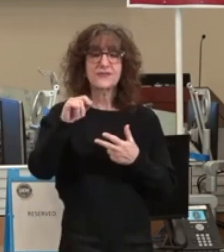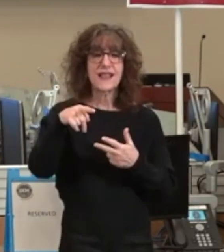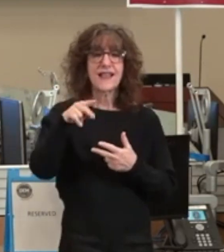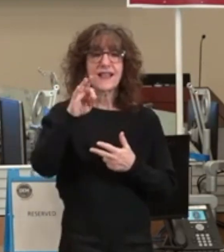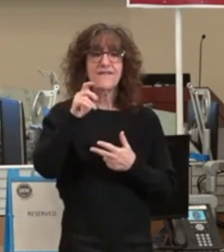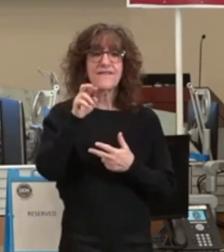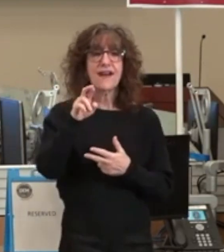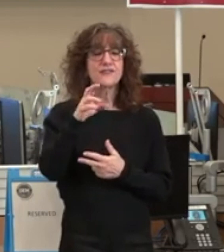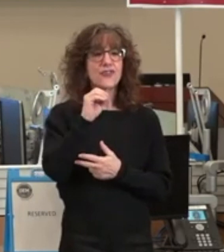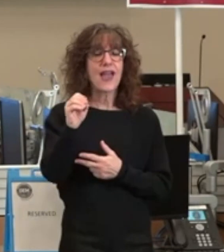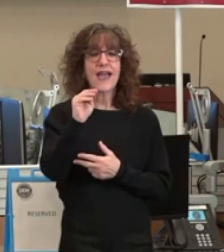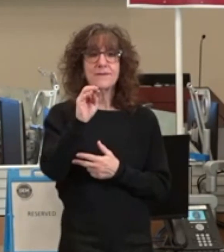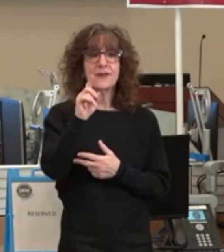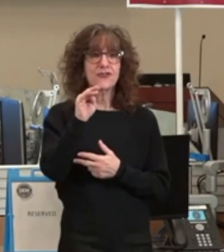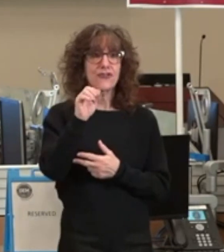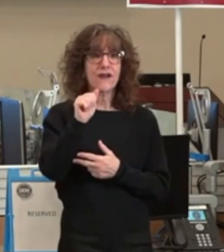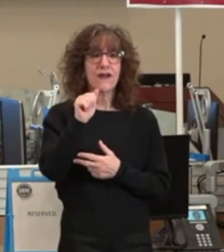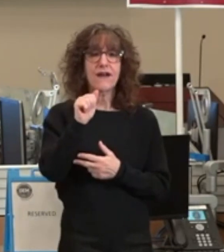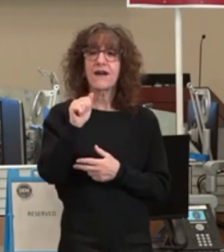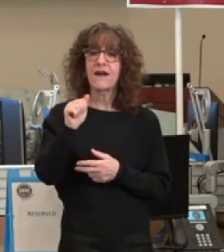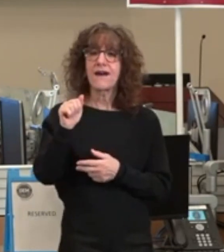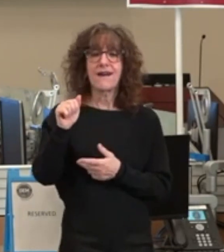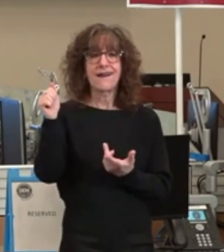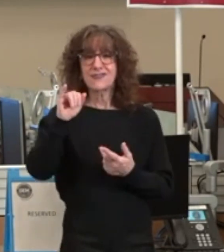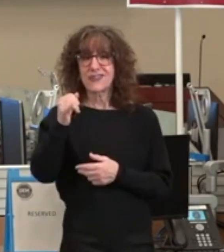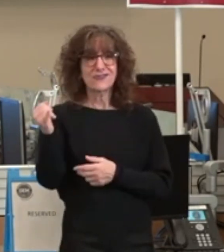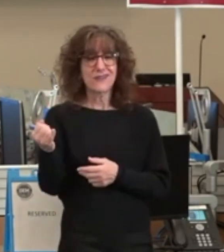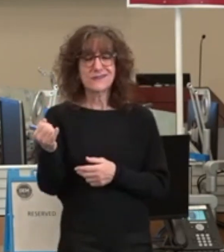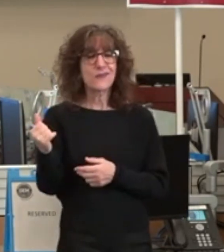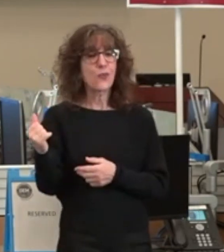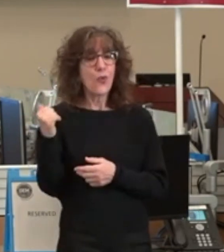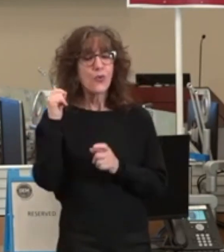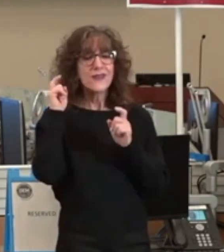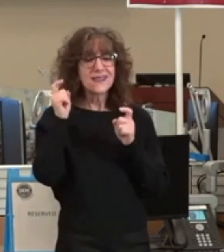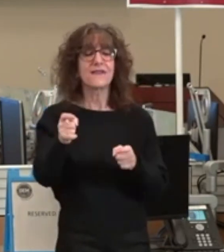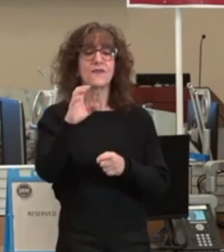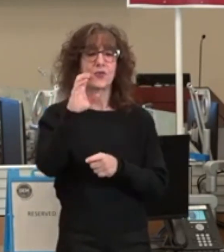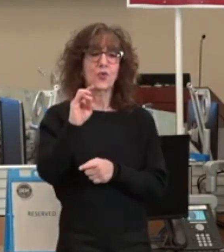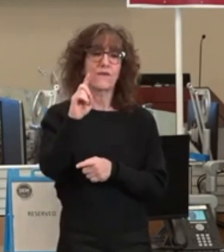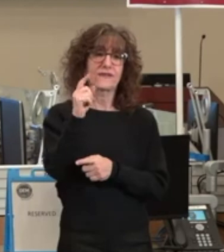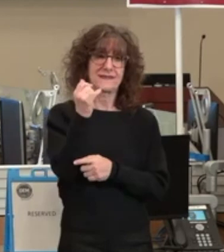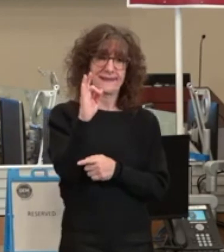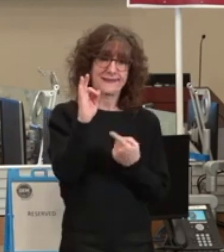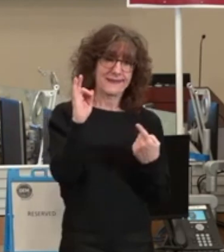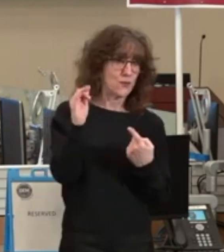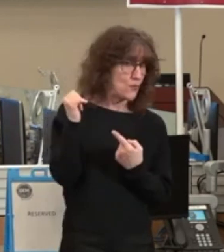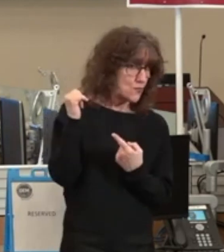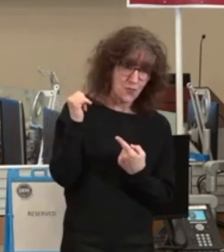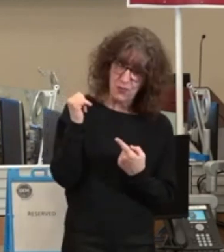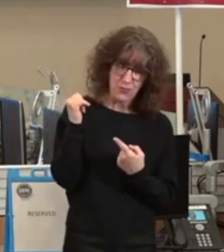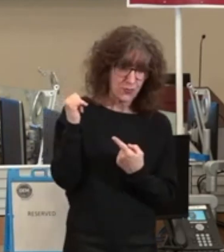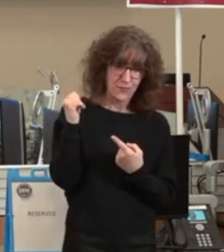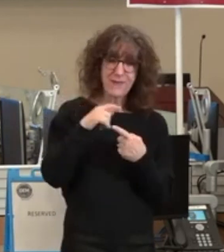and Moderna, the Johnson & Johnson vaccine will not give you COVID-19. But